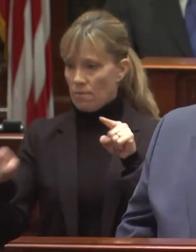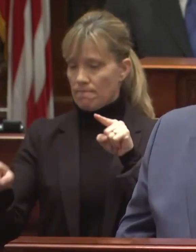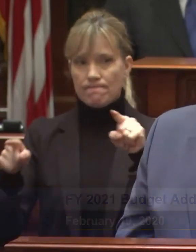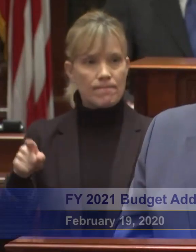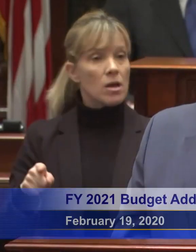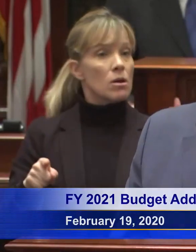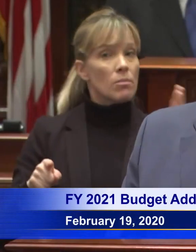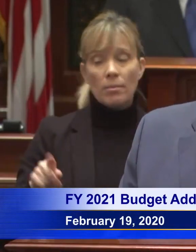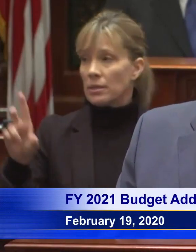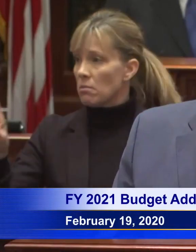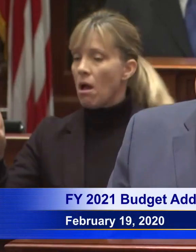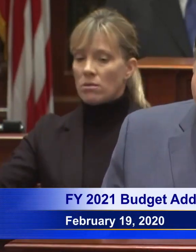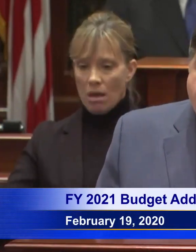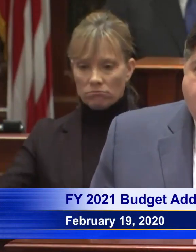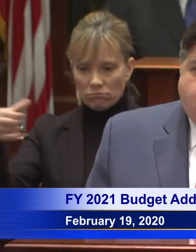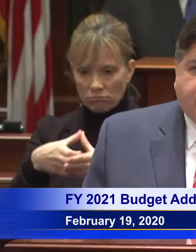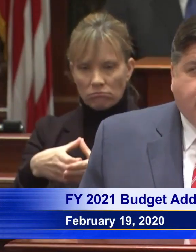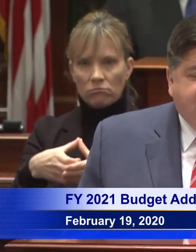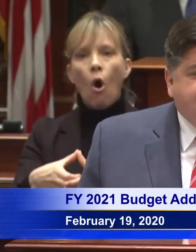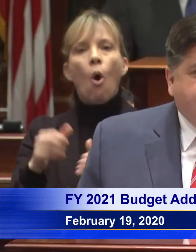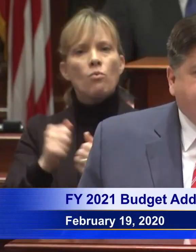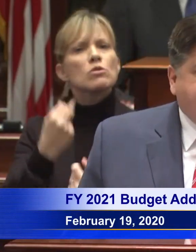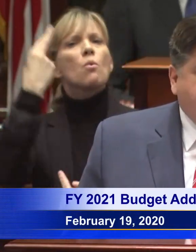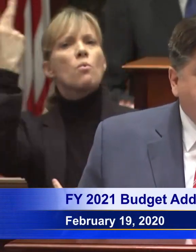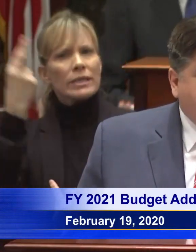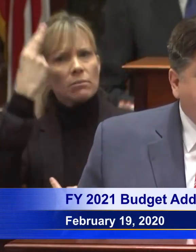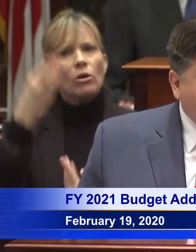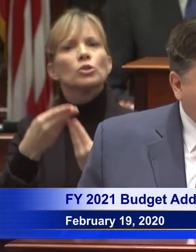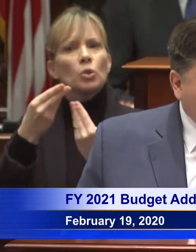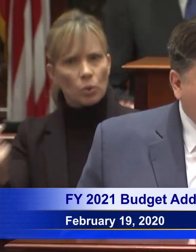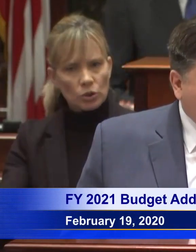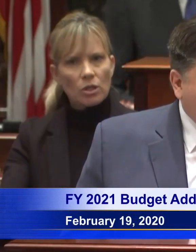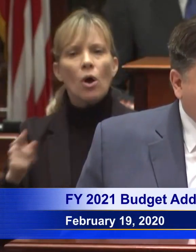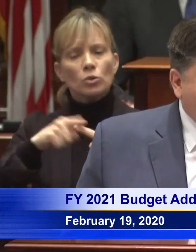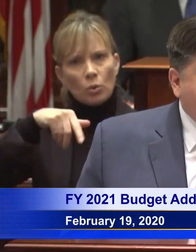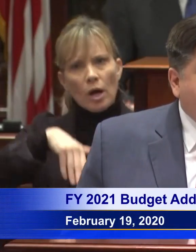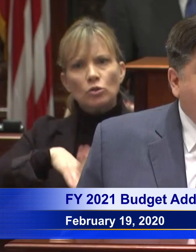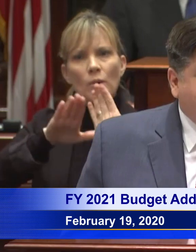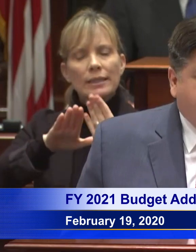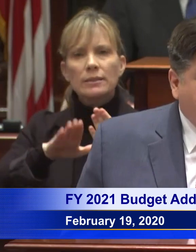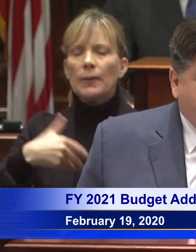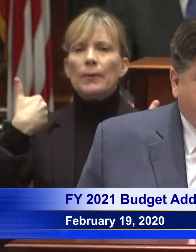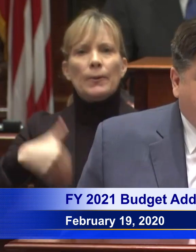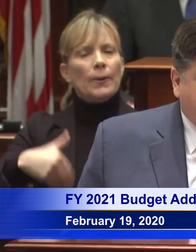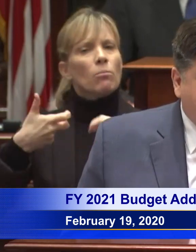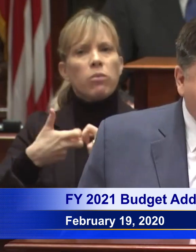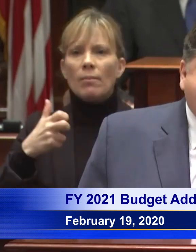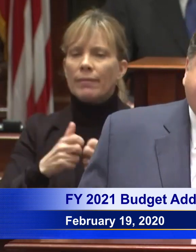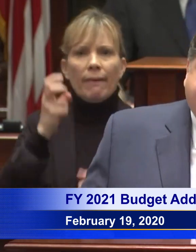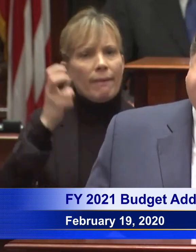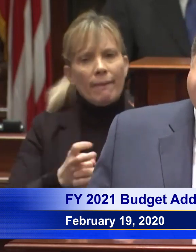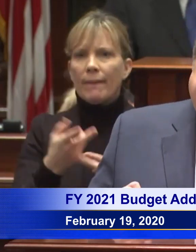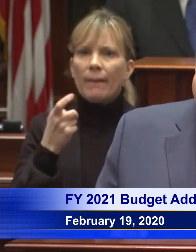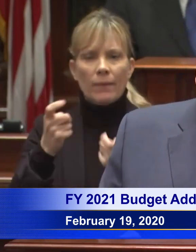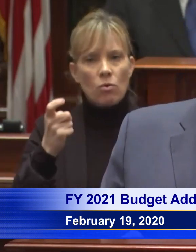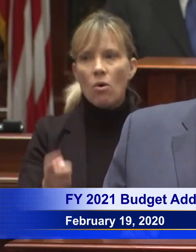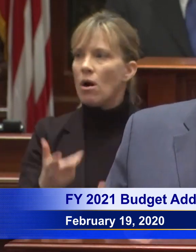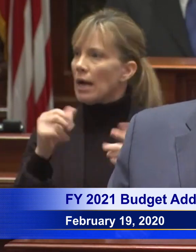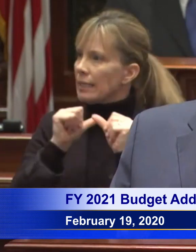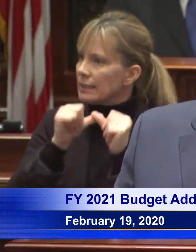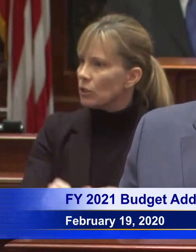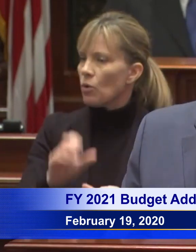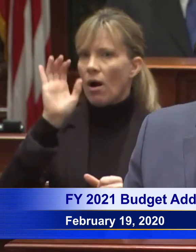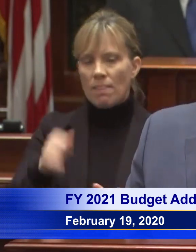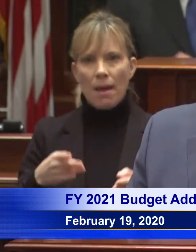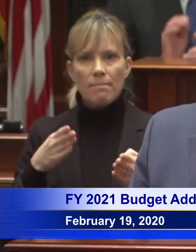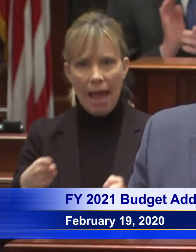the aisle can come together with reasonable solutions to address intractable problems. Let's continue on